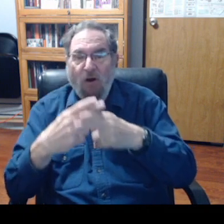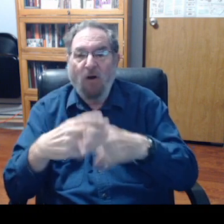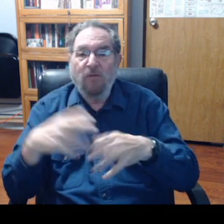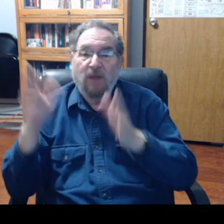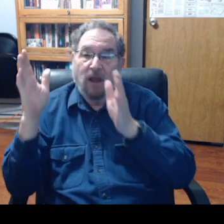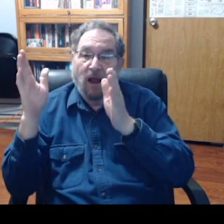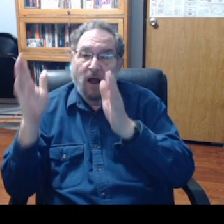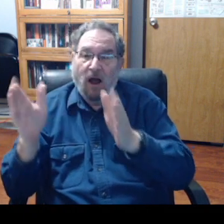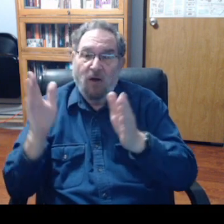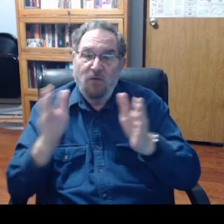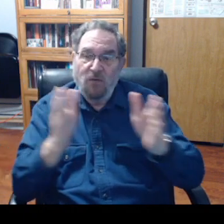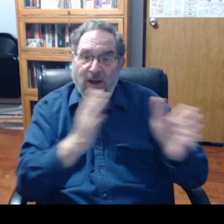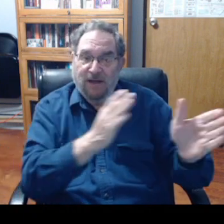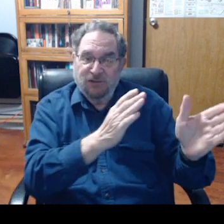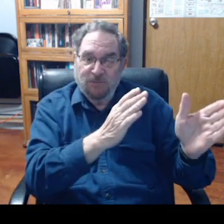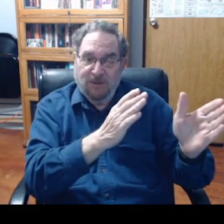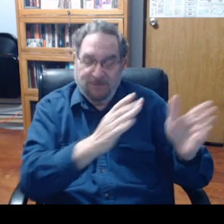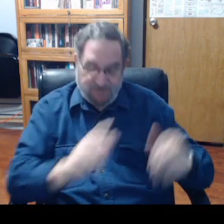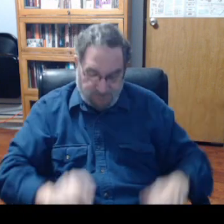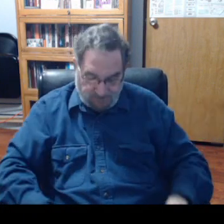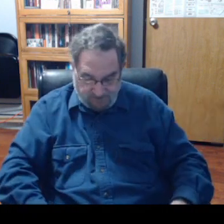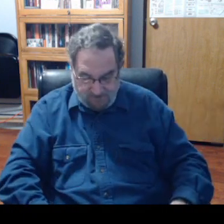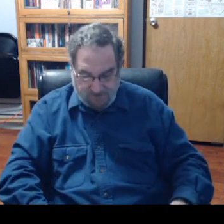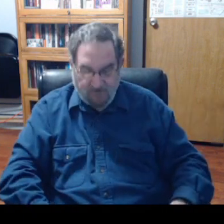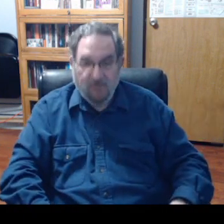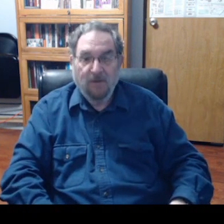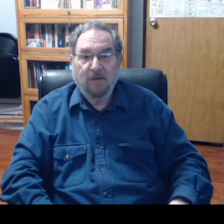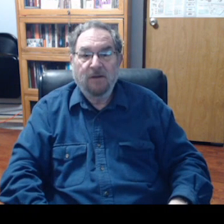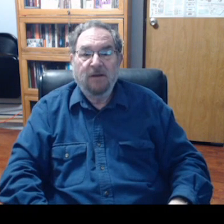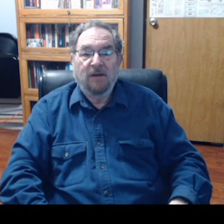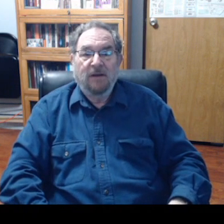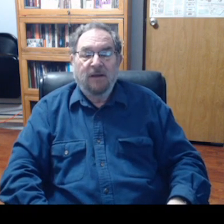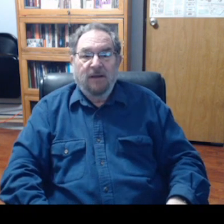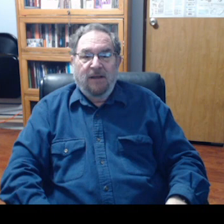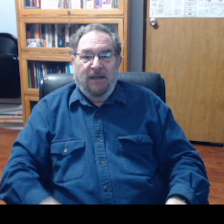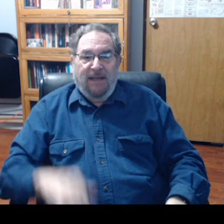was called arrangement.